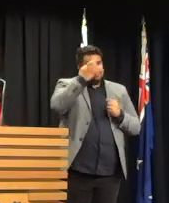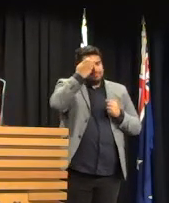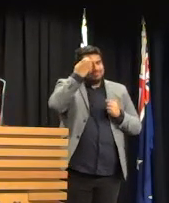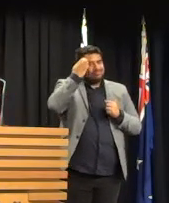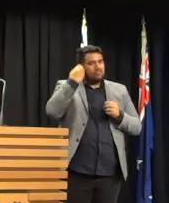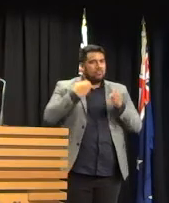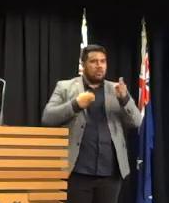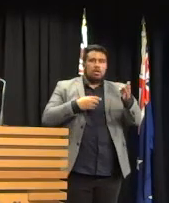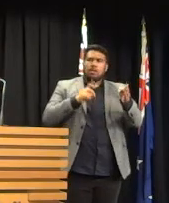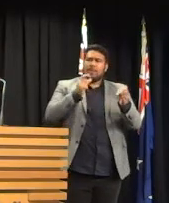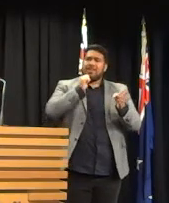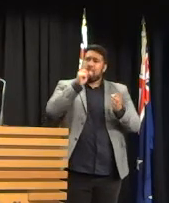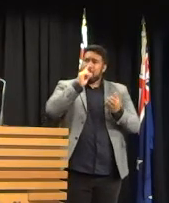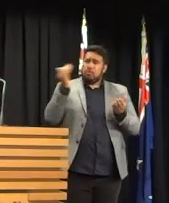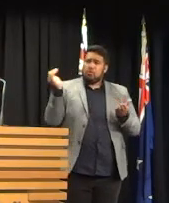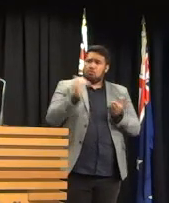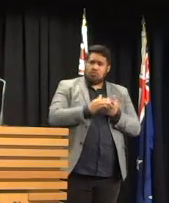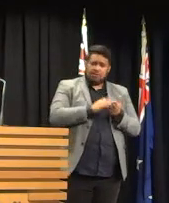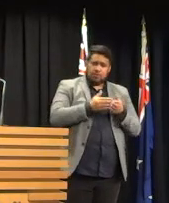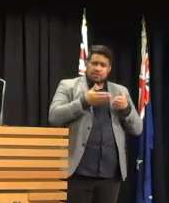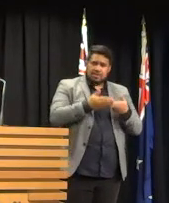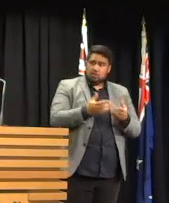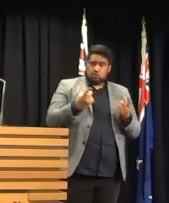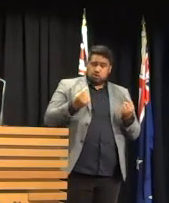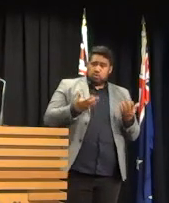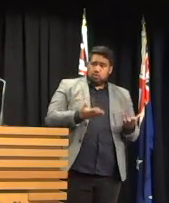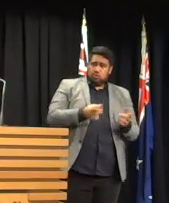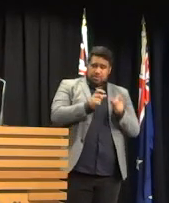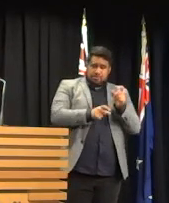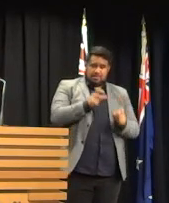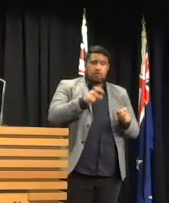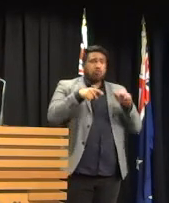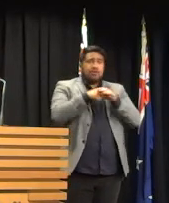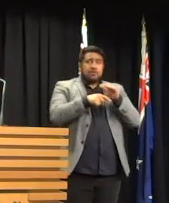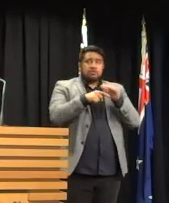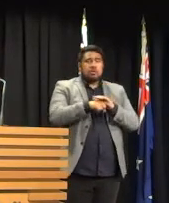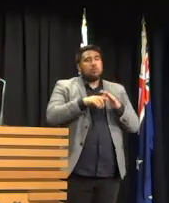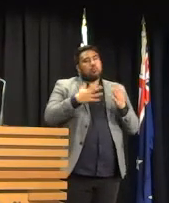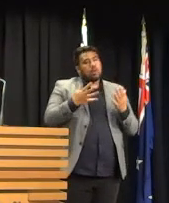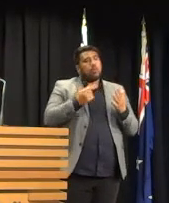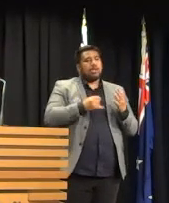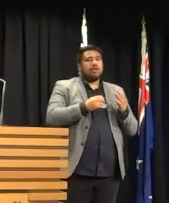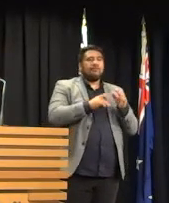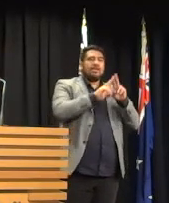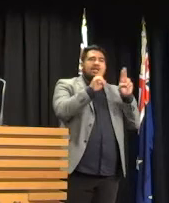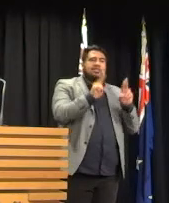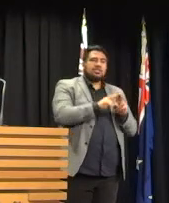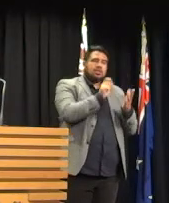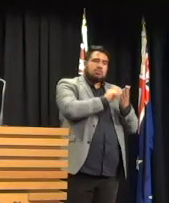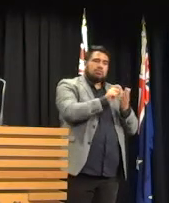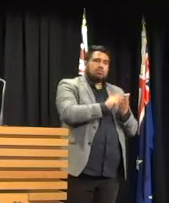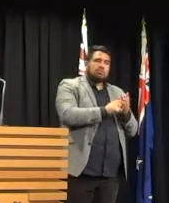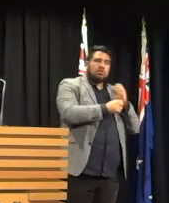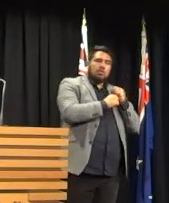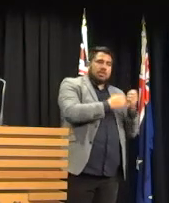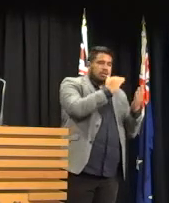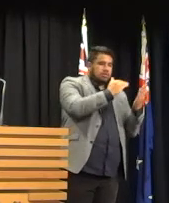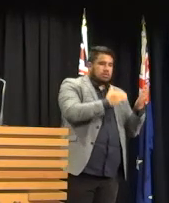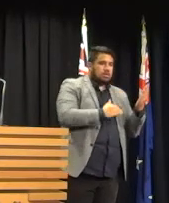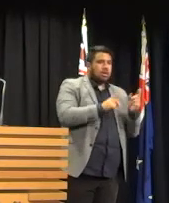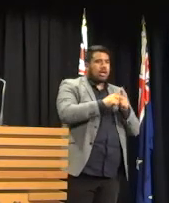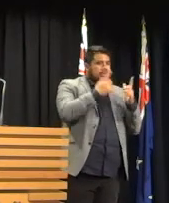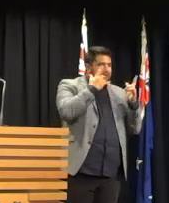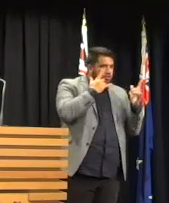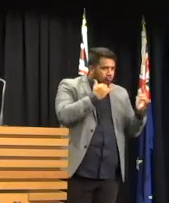refugees? Again, and that's a process that we again have international obligations around. That's when you have to undertake a screening process, but anyone who